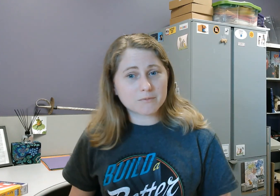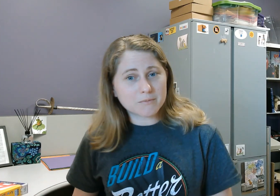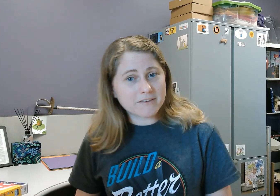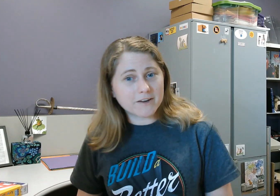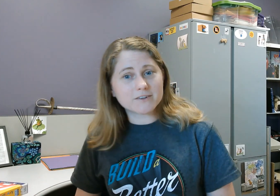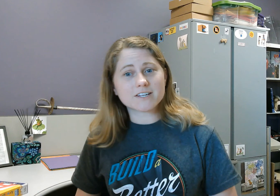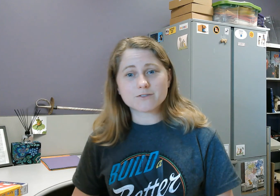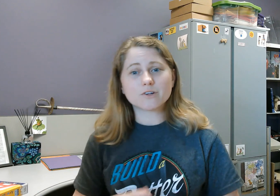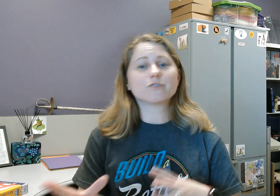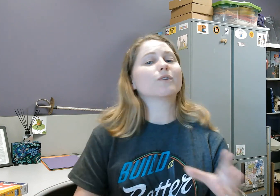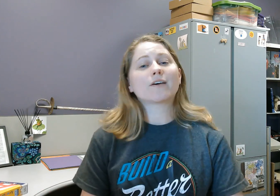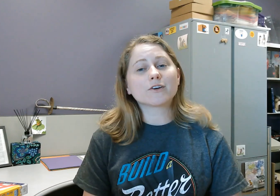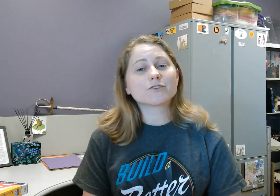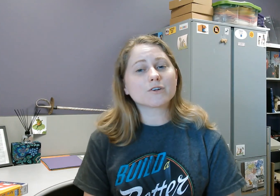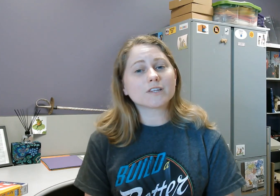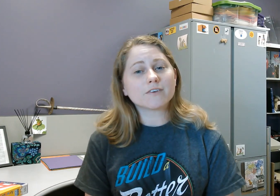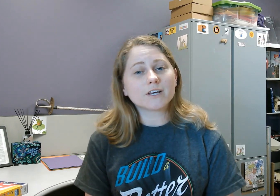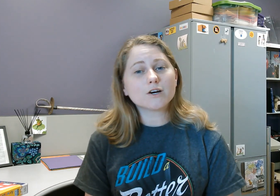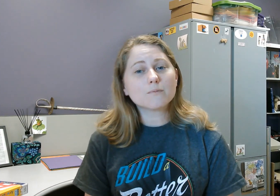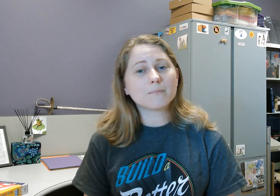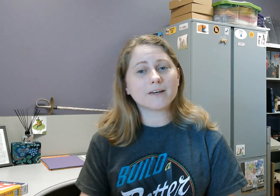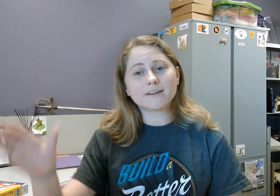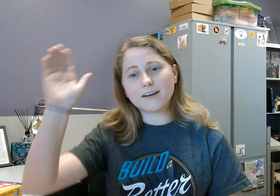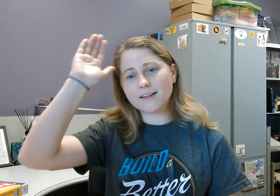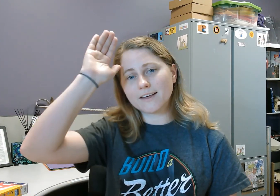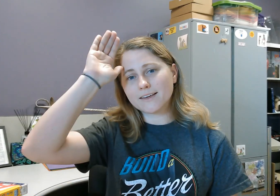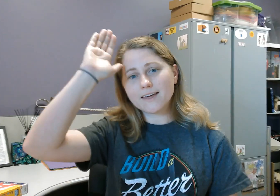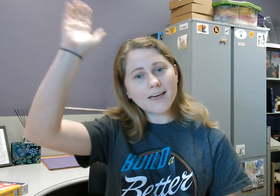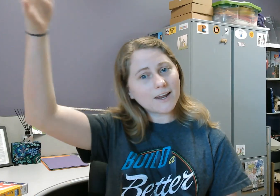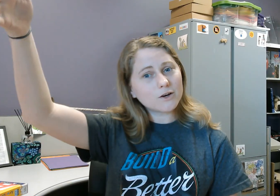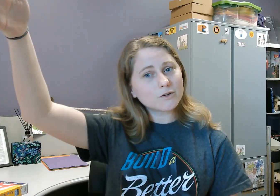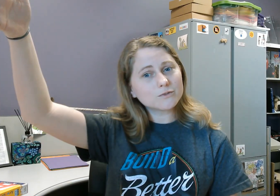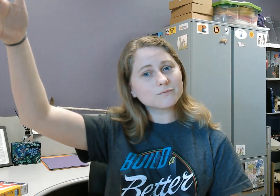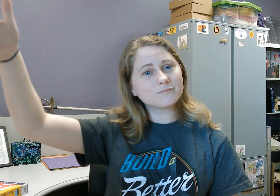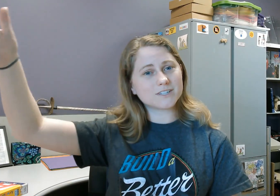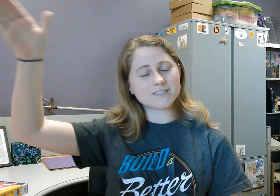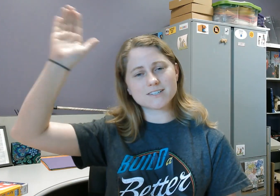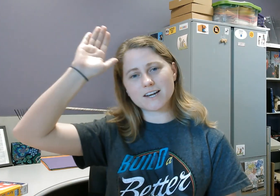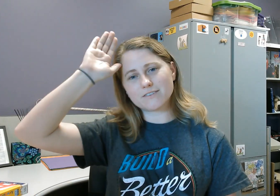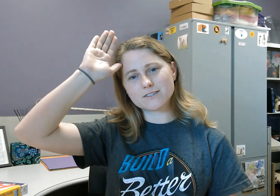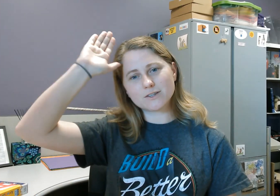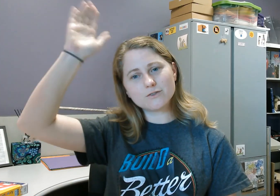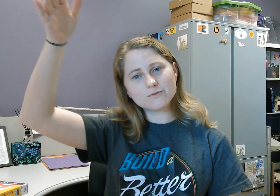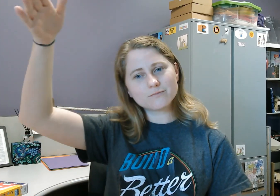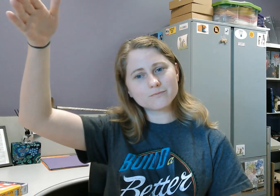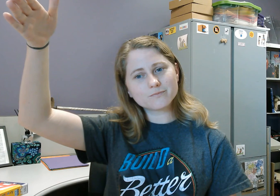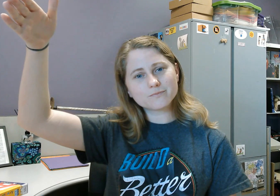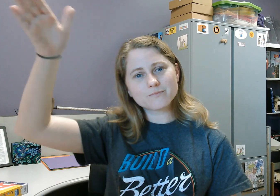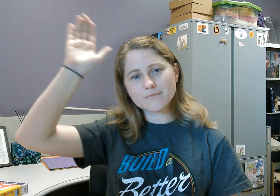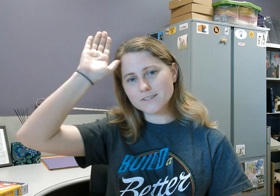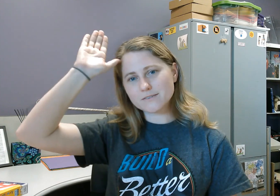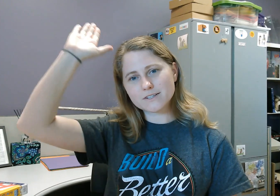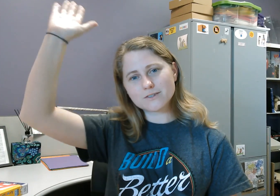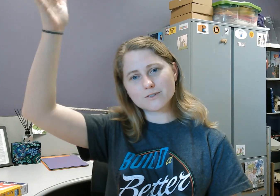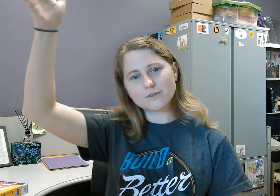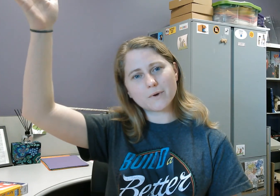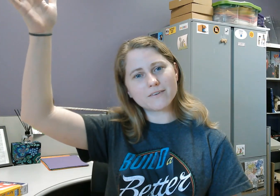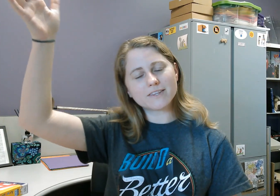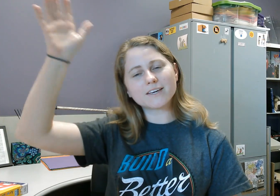a couple of my favorites. I've thrown a few out there during the video, but I like hello, which is just kind of a salute. Sometimes you can do a little wave at the